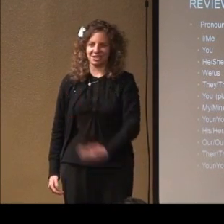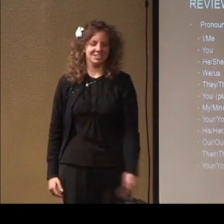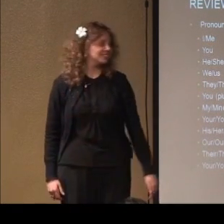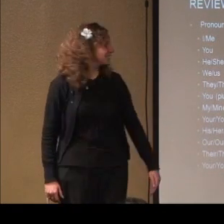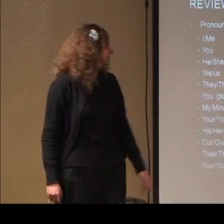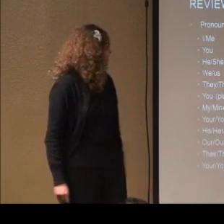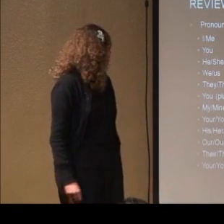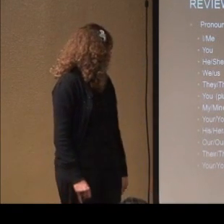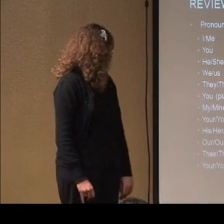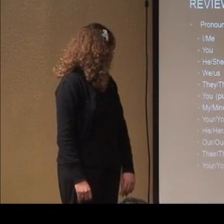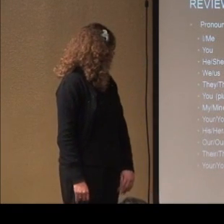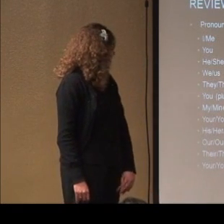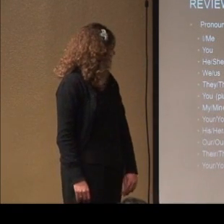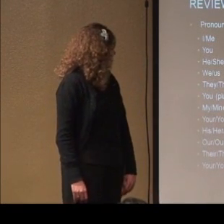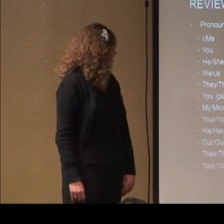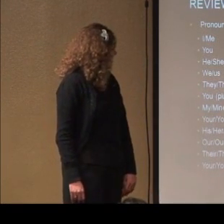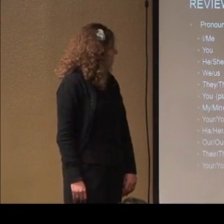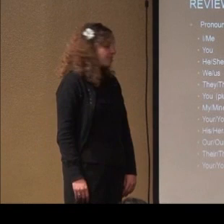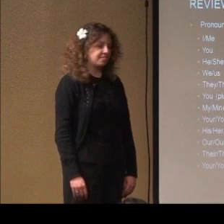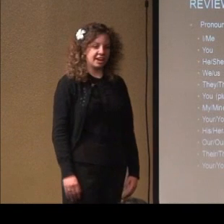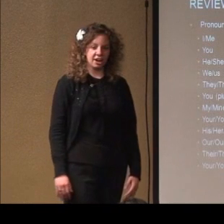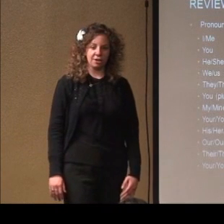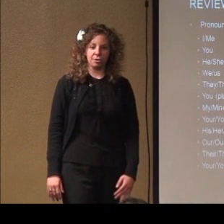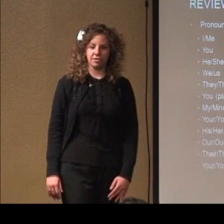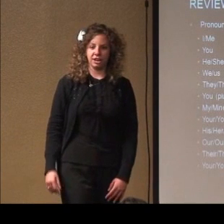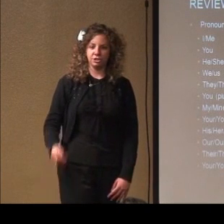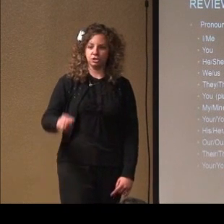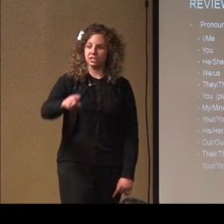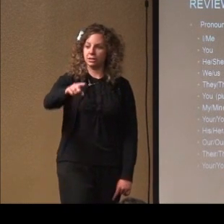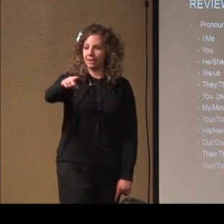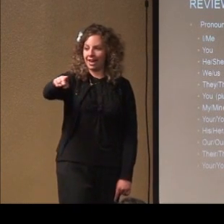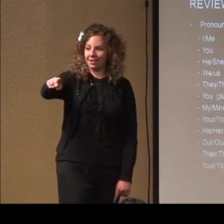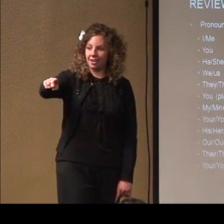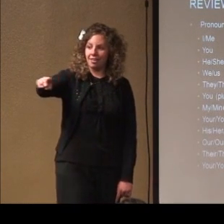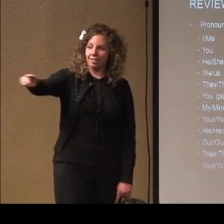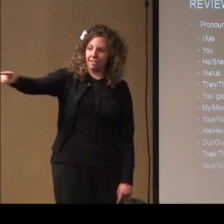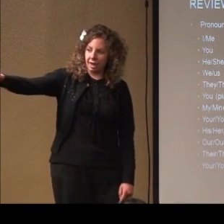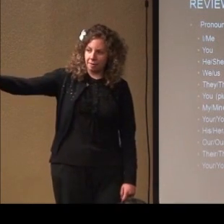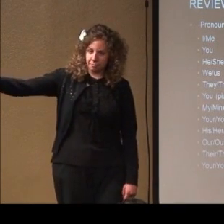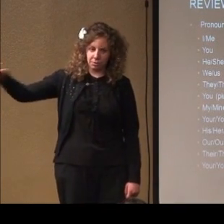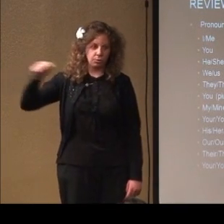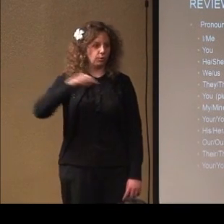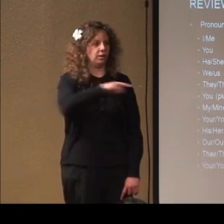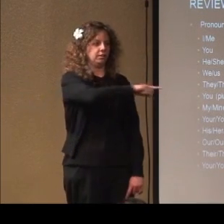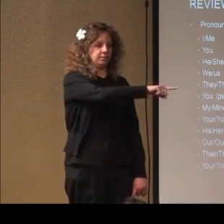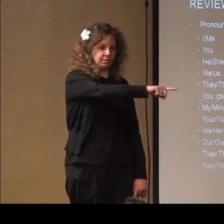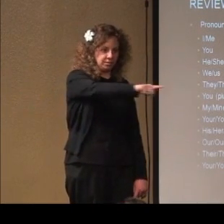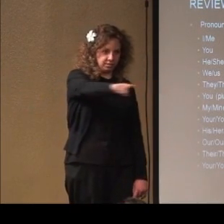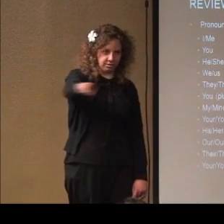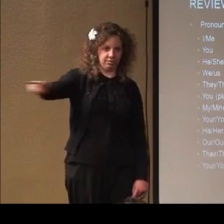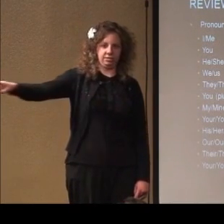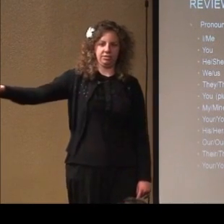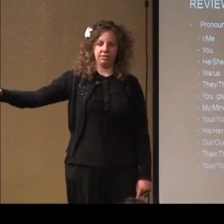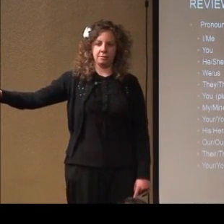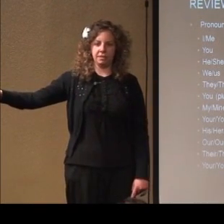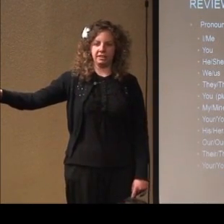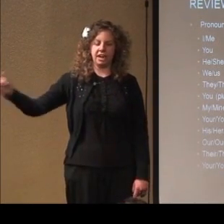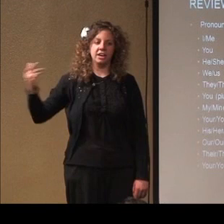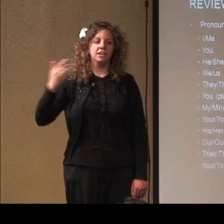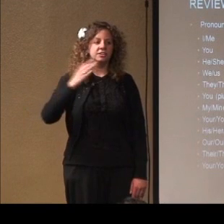question. Okay, and then we have their or theirs, so just like we had them or them like that, then